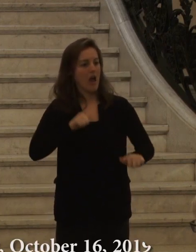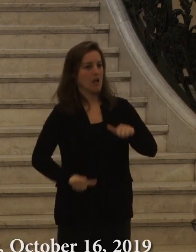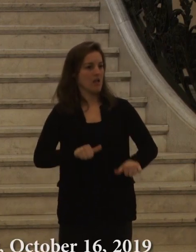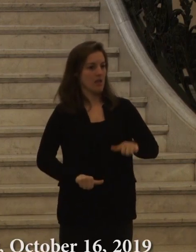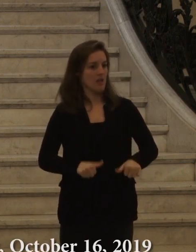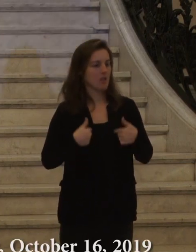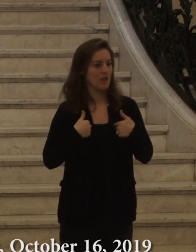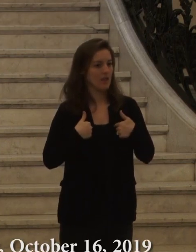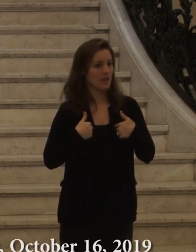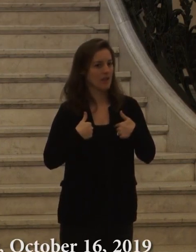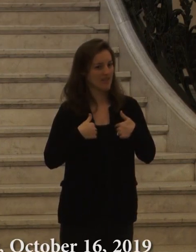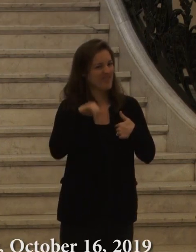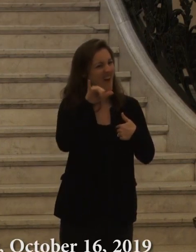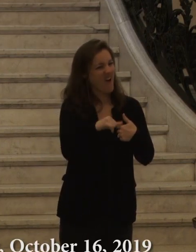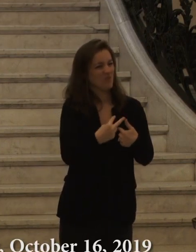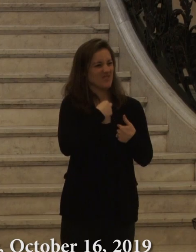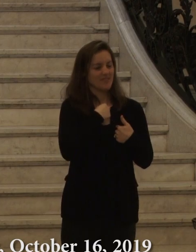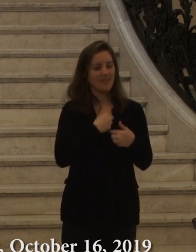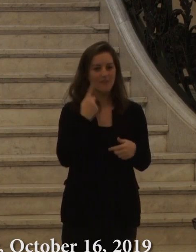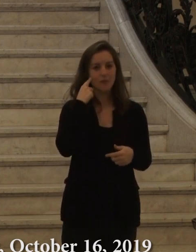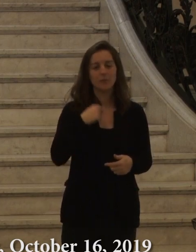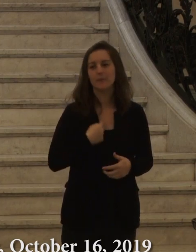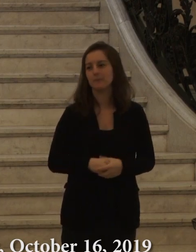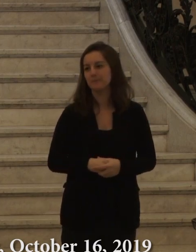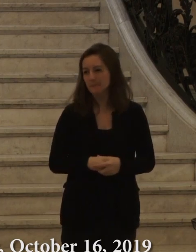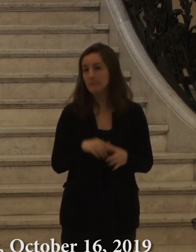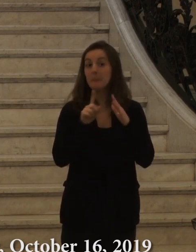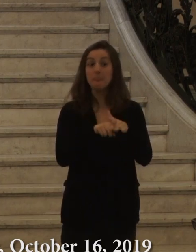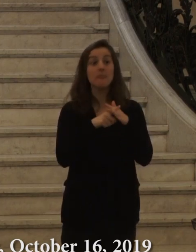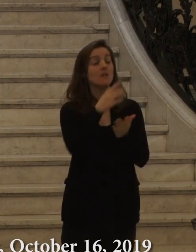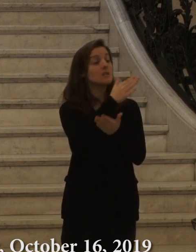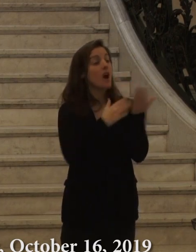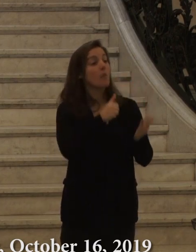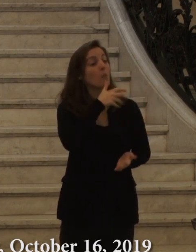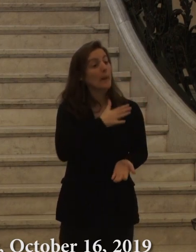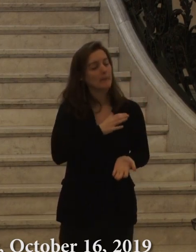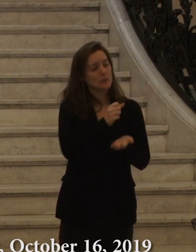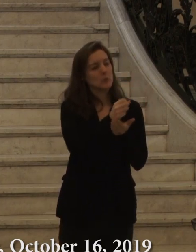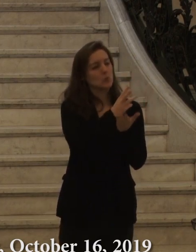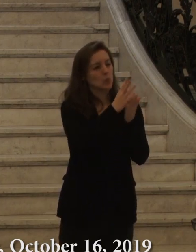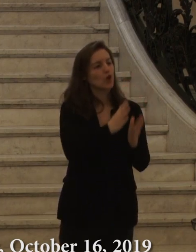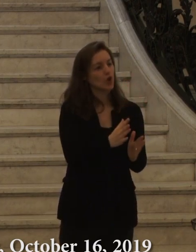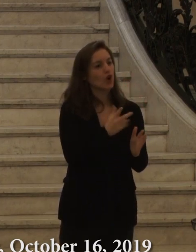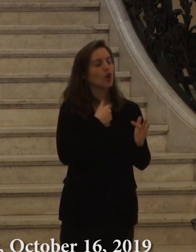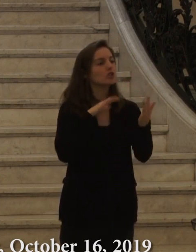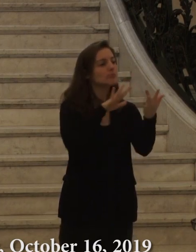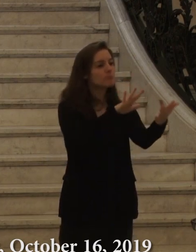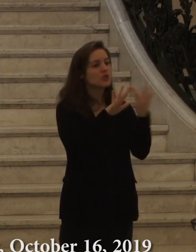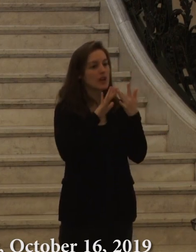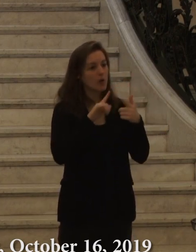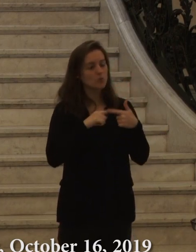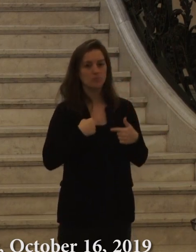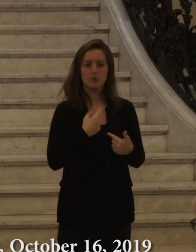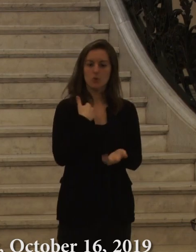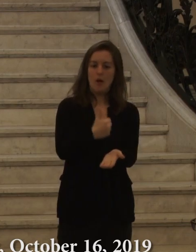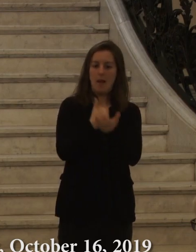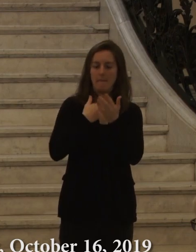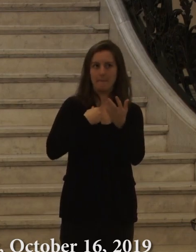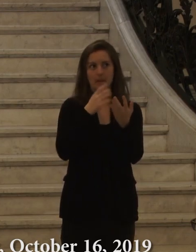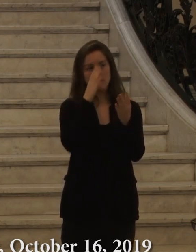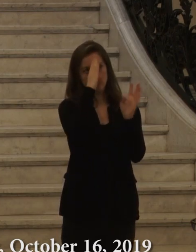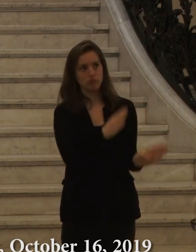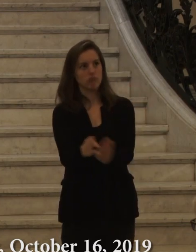things early on, when some women social workers reached out to sort of help me figure out my